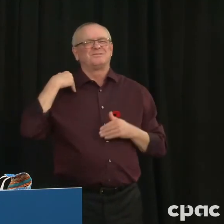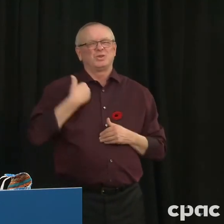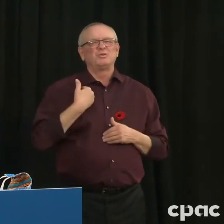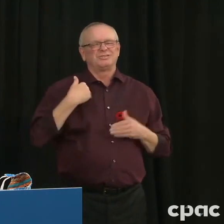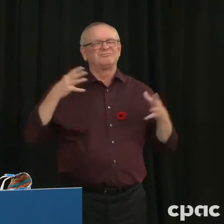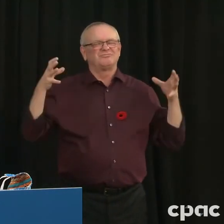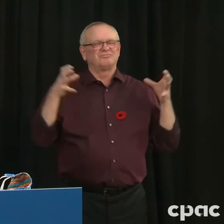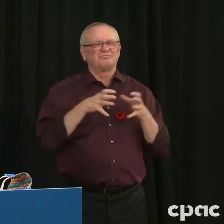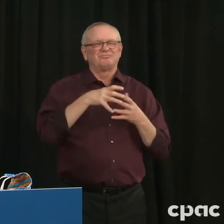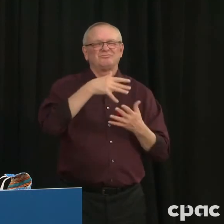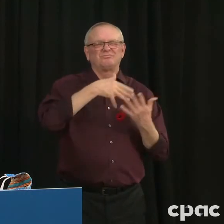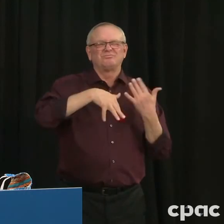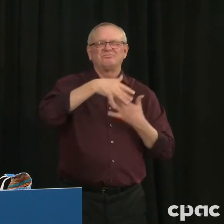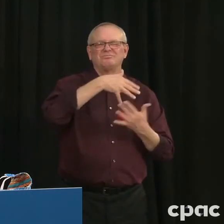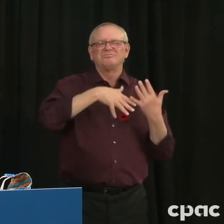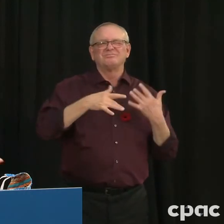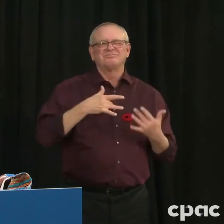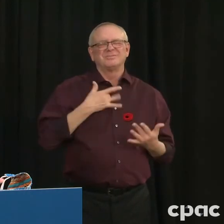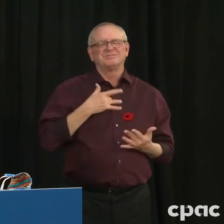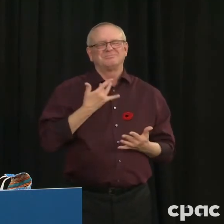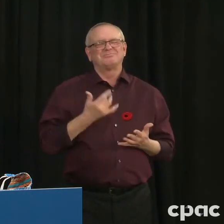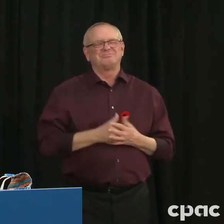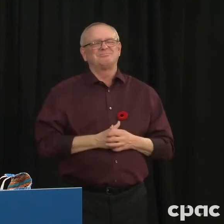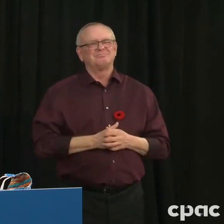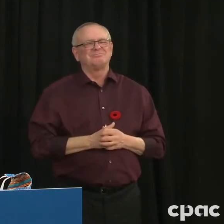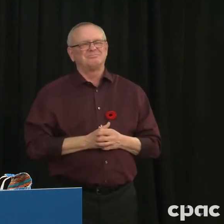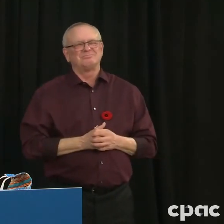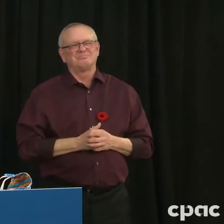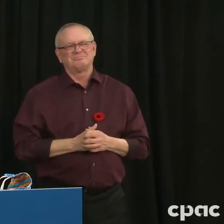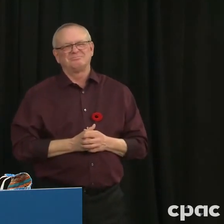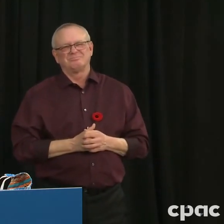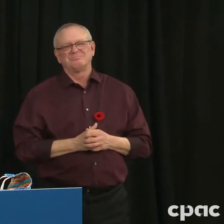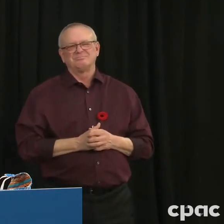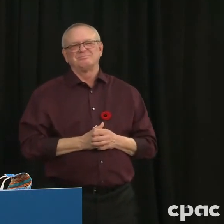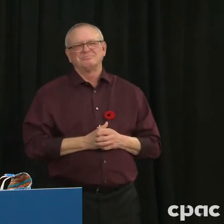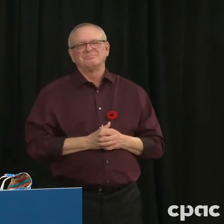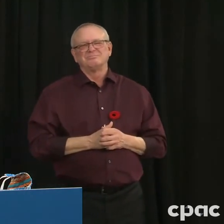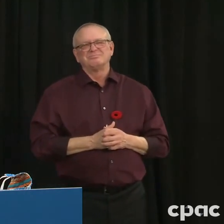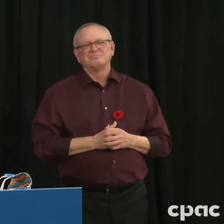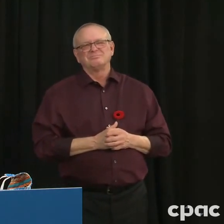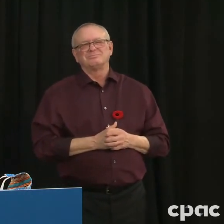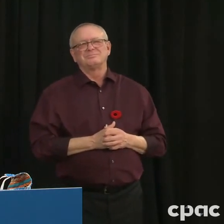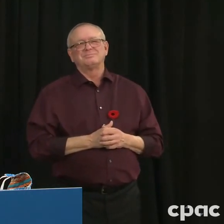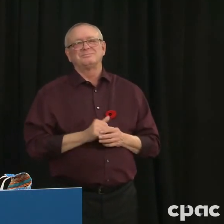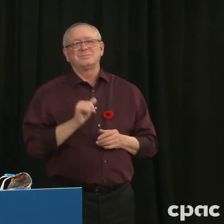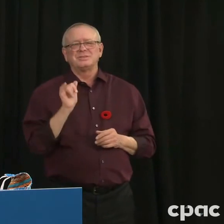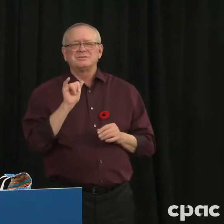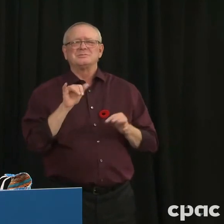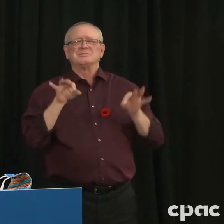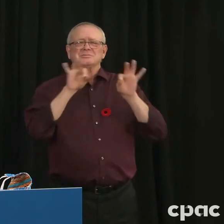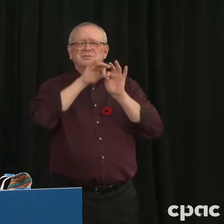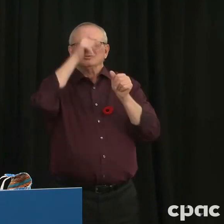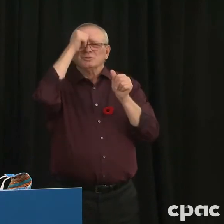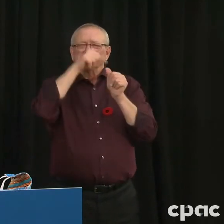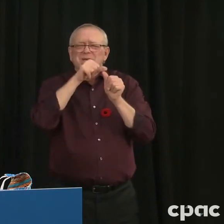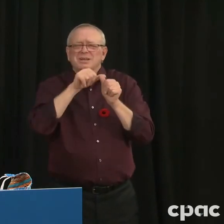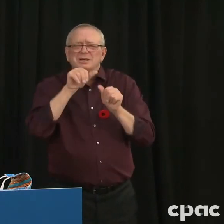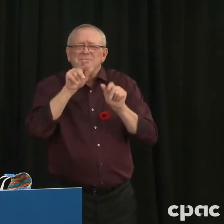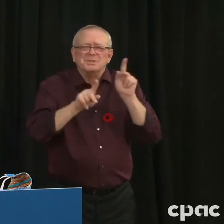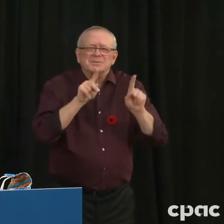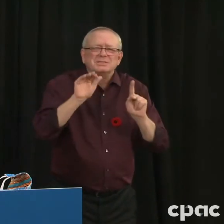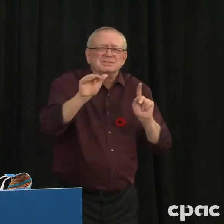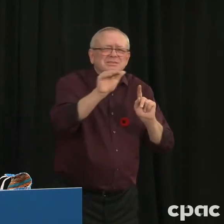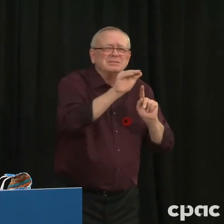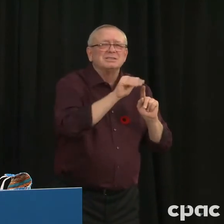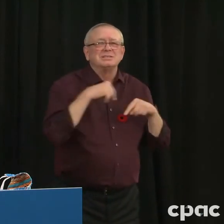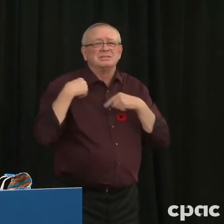been really encouraging people over the last week or so to download the AB Trace Together app, which will help